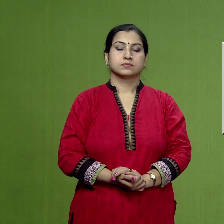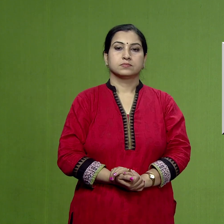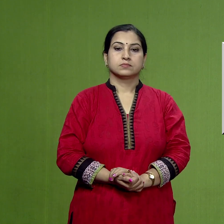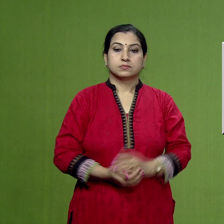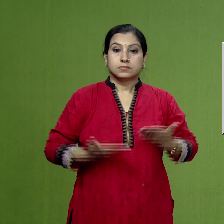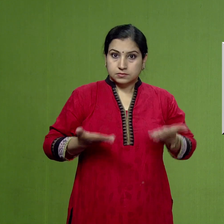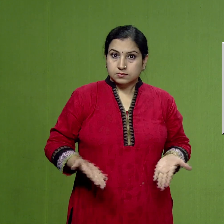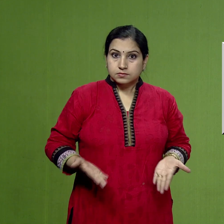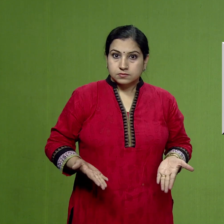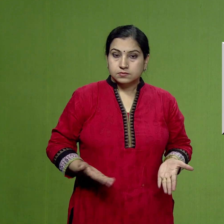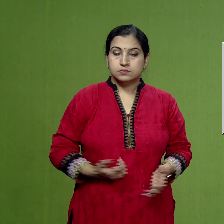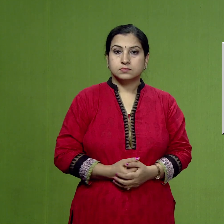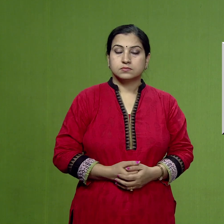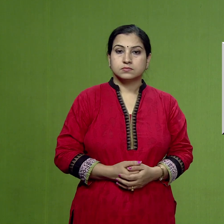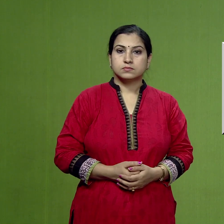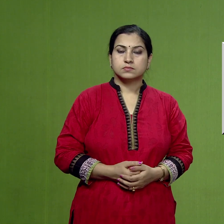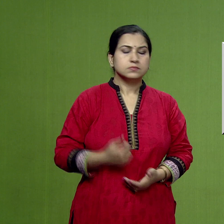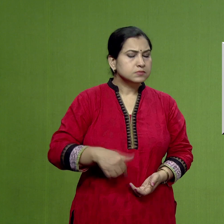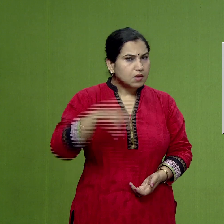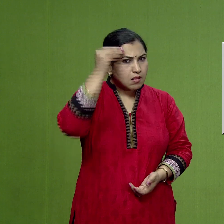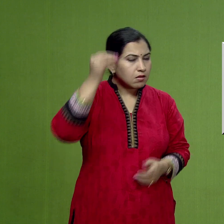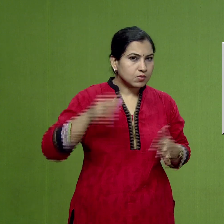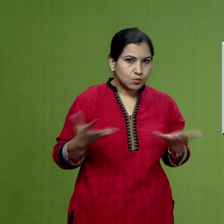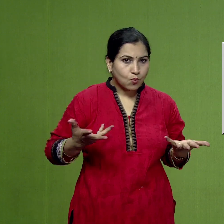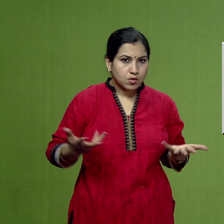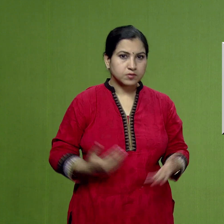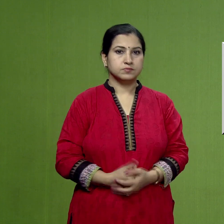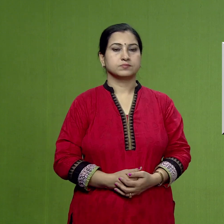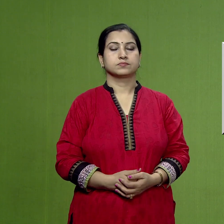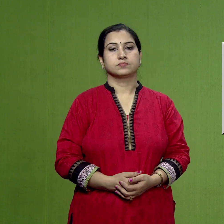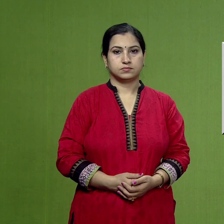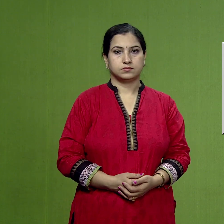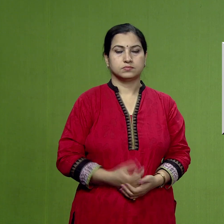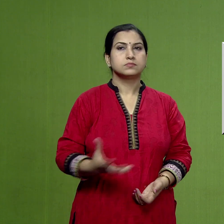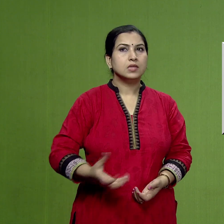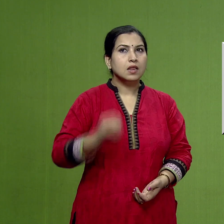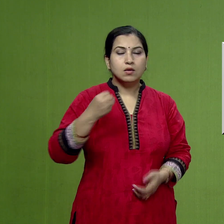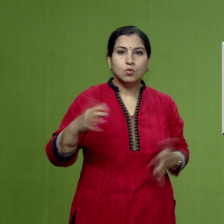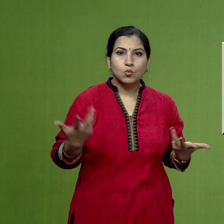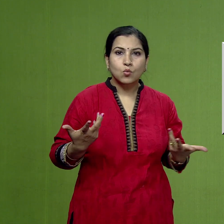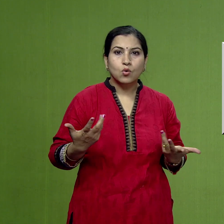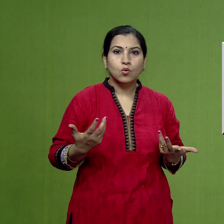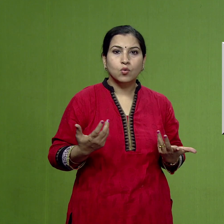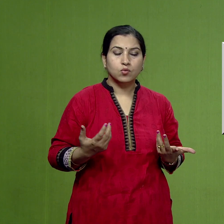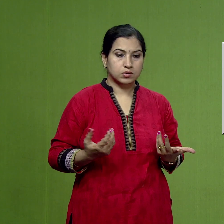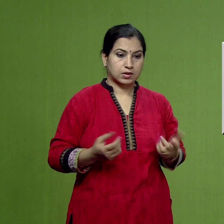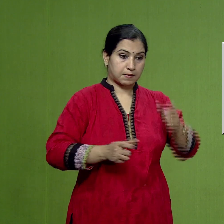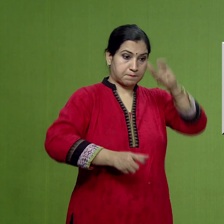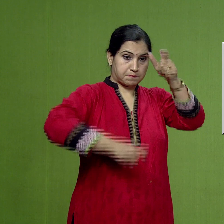By now, what did we get to learn? We got to learn about the distribution of population,